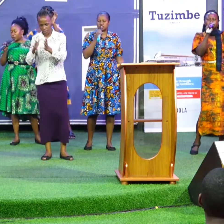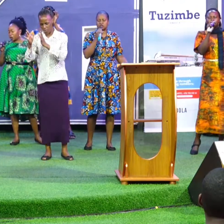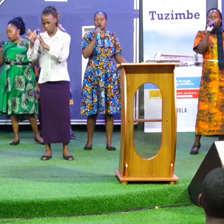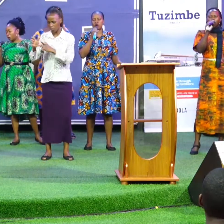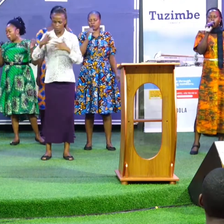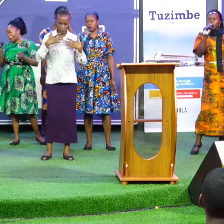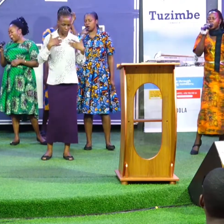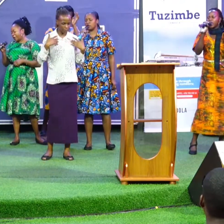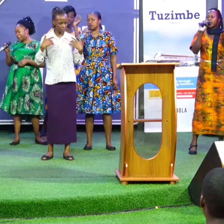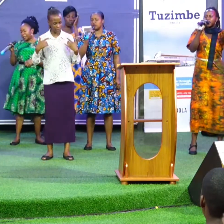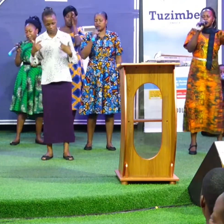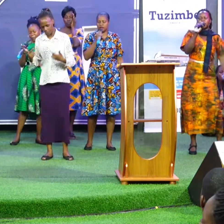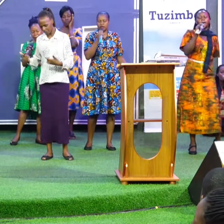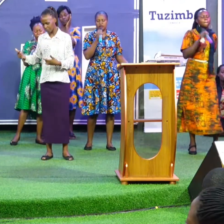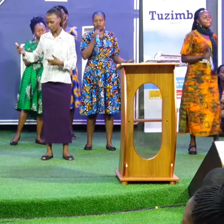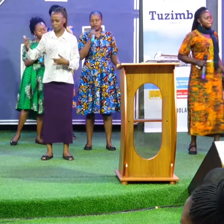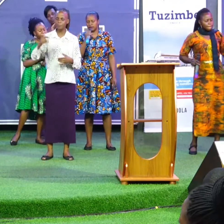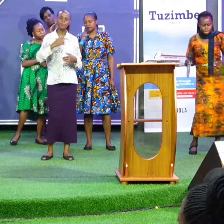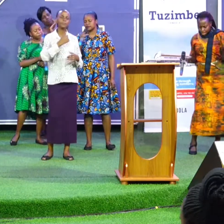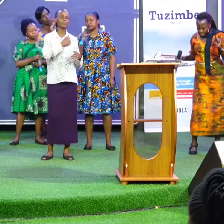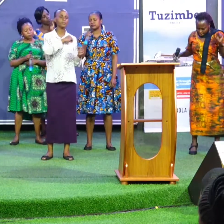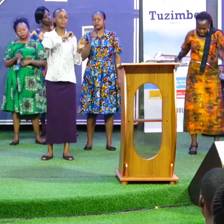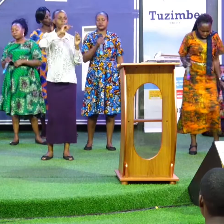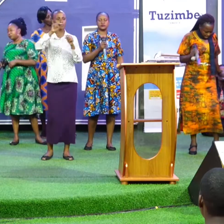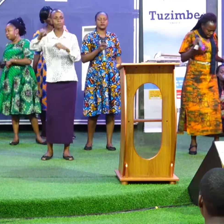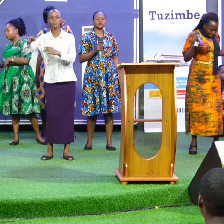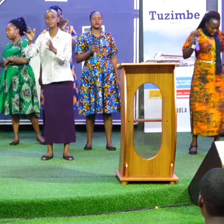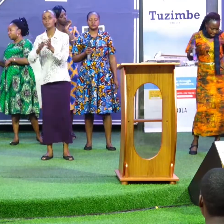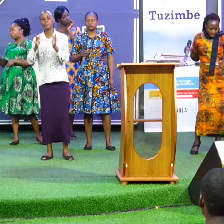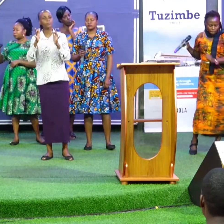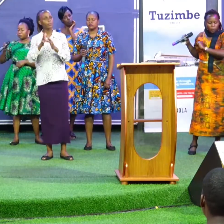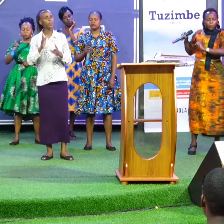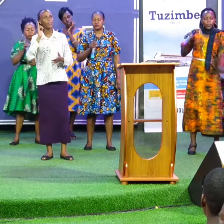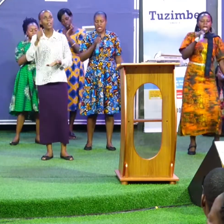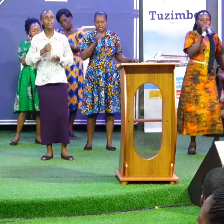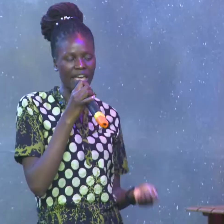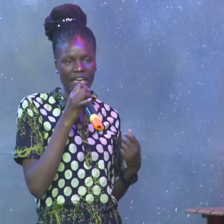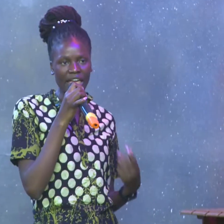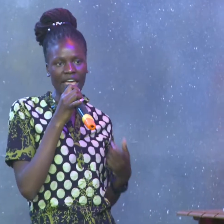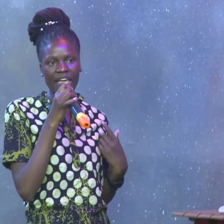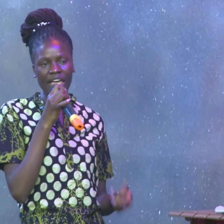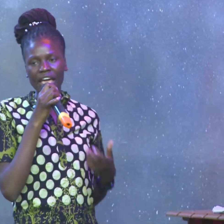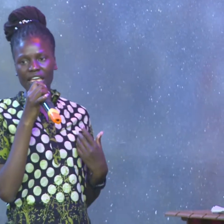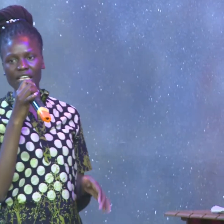Zize Somponye, o Zize Somponye,